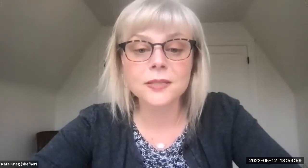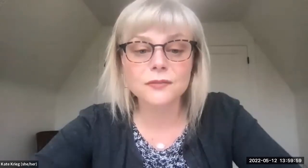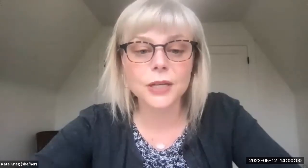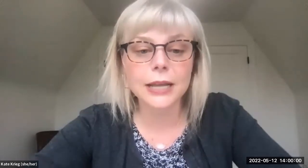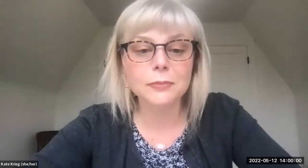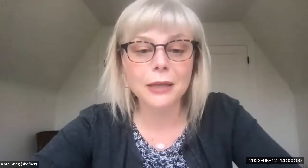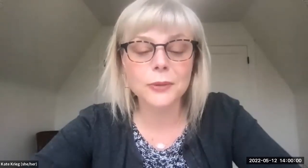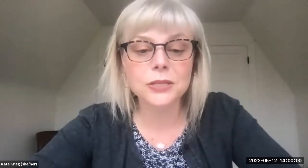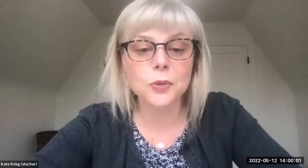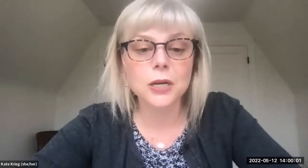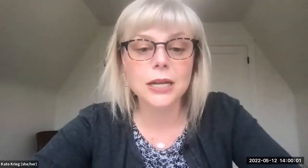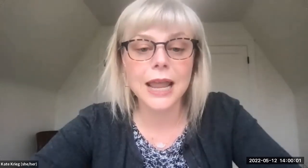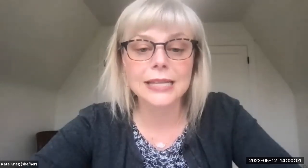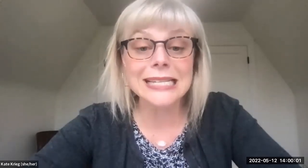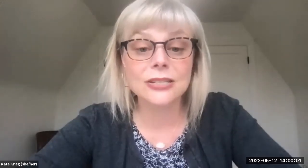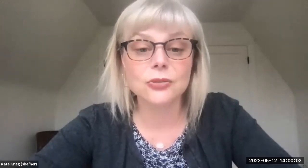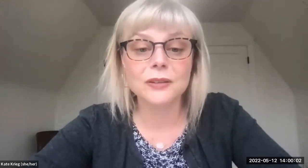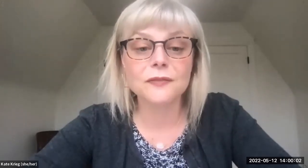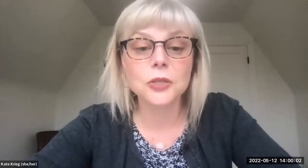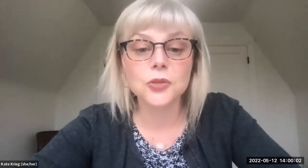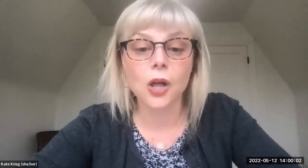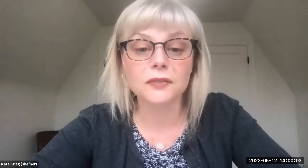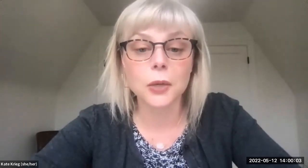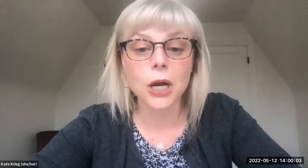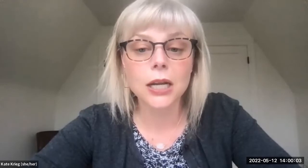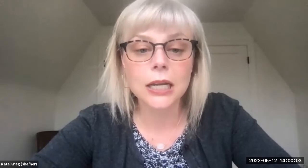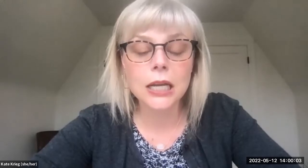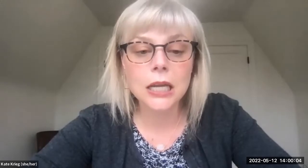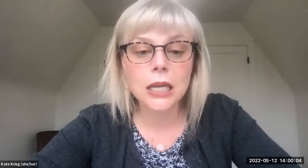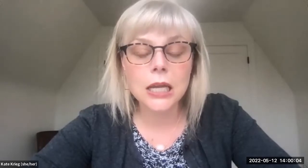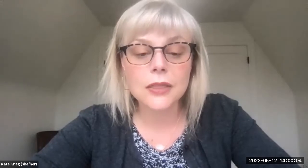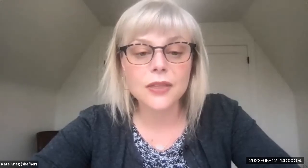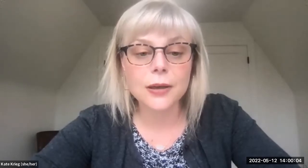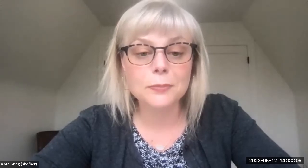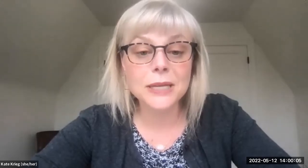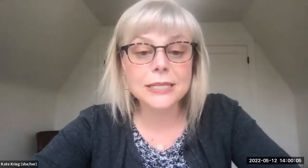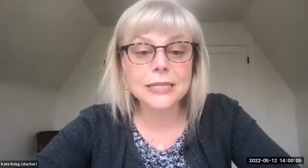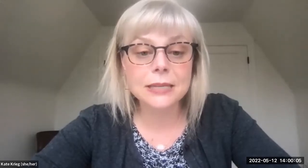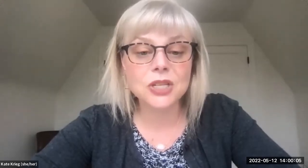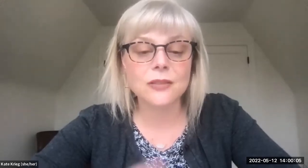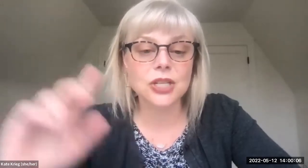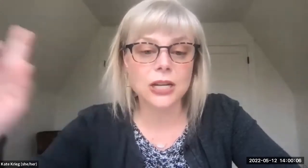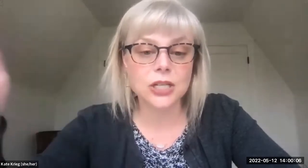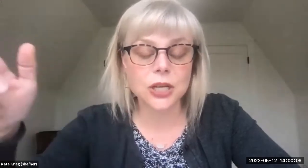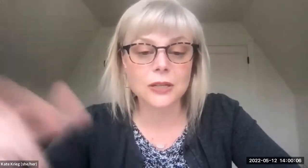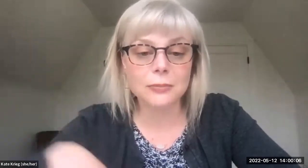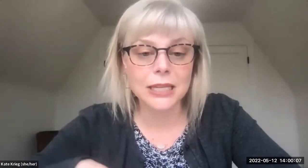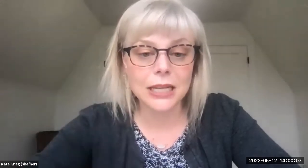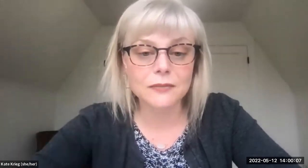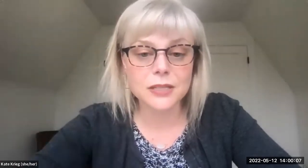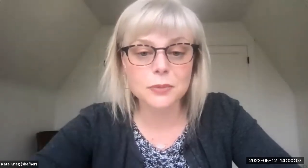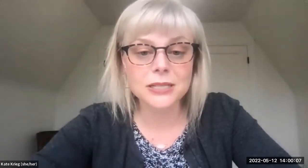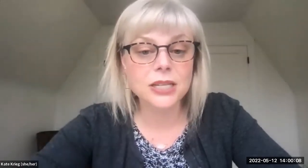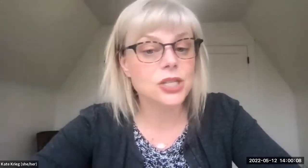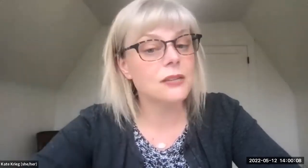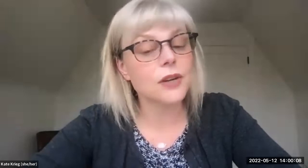compass for Guided Pathways work and needing to infuse all of our work. the BSTT mission that Sharon showed at the beginning